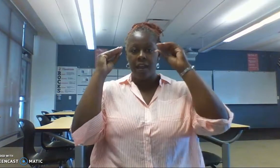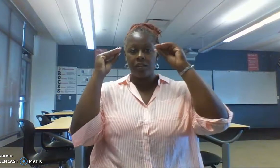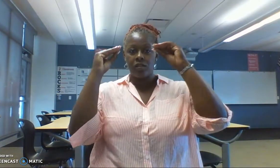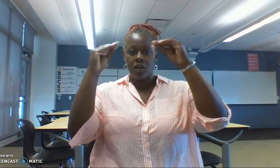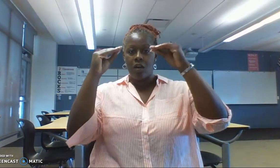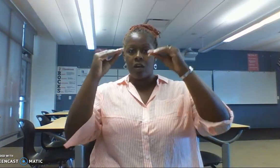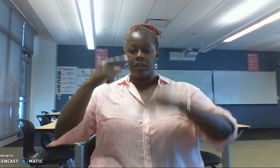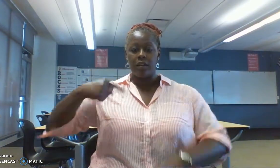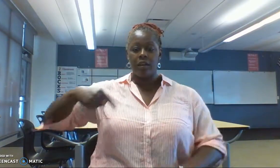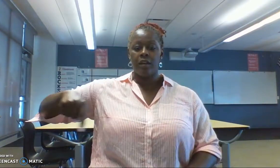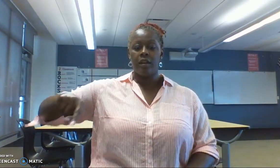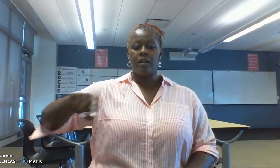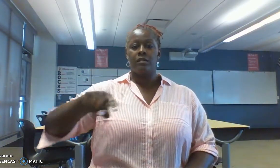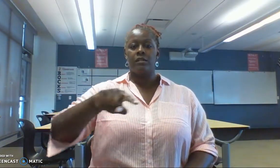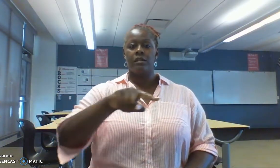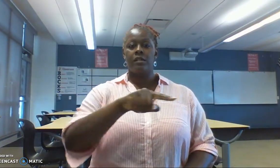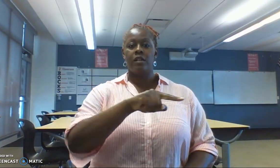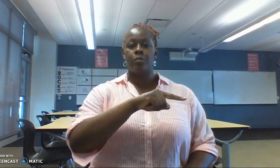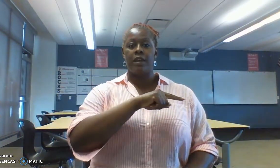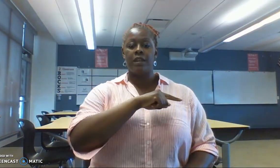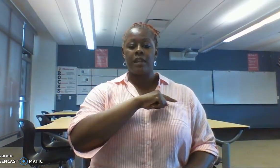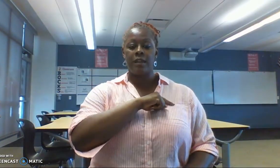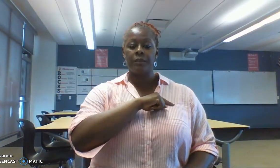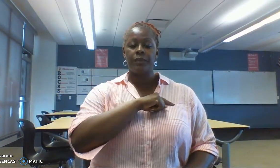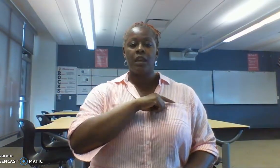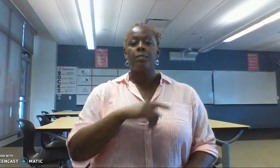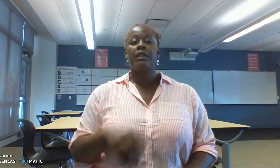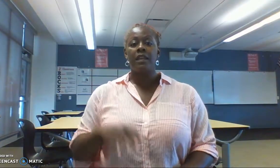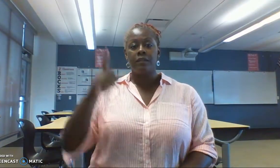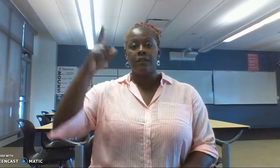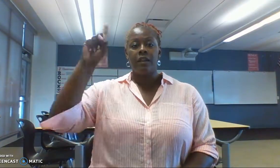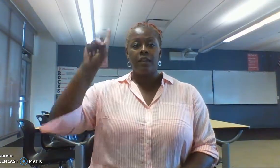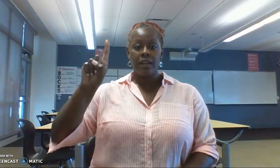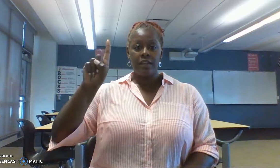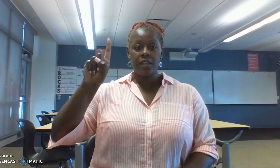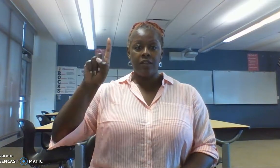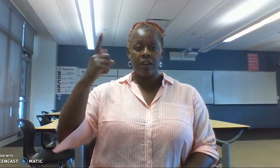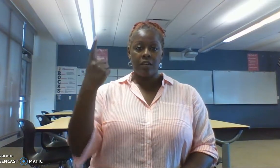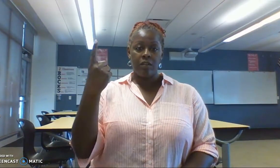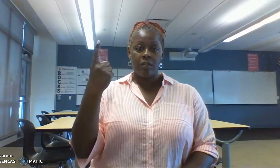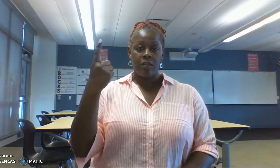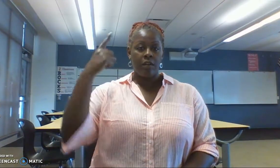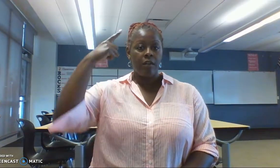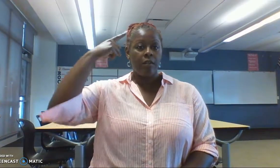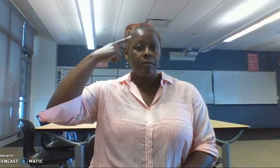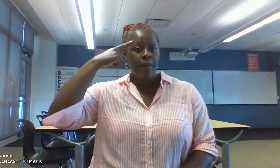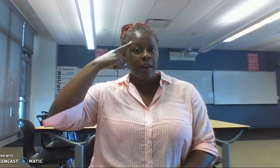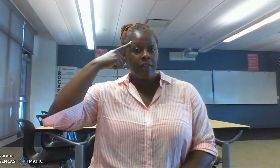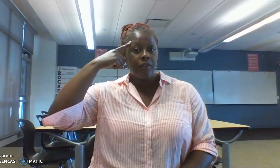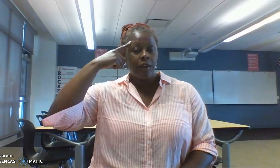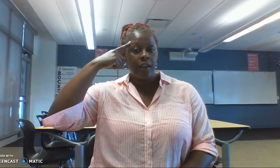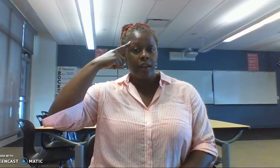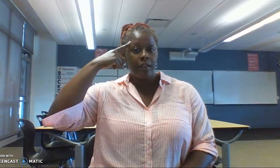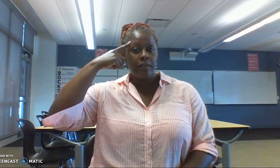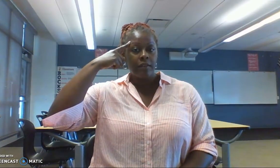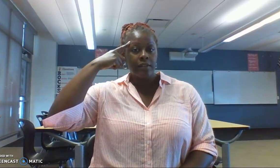has taught us. So let's break it down. Believe. Index finger by the forehead, the side